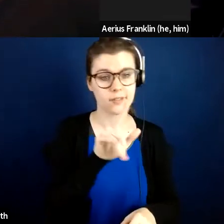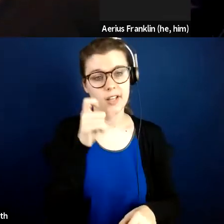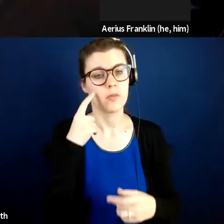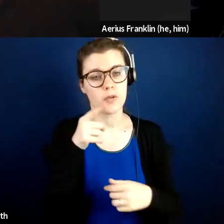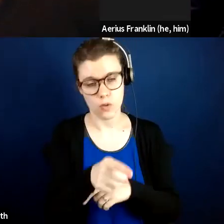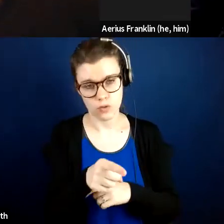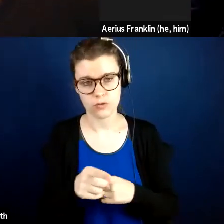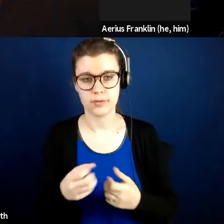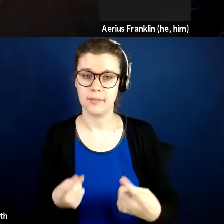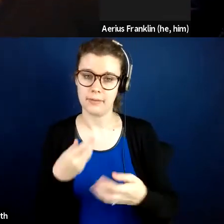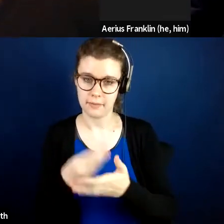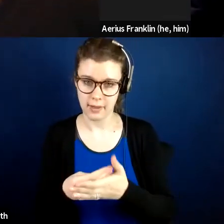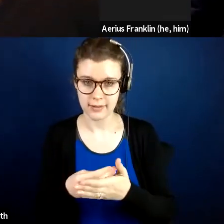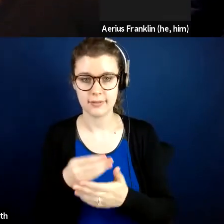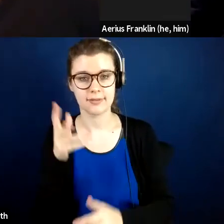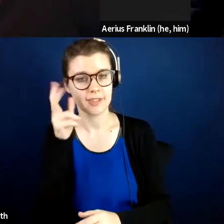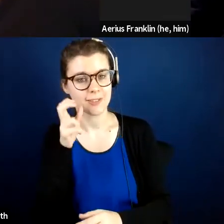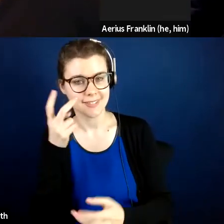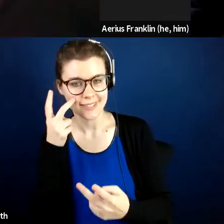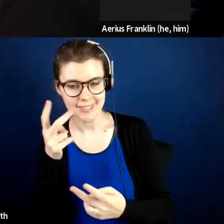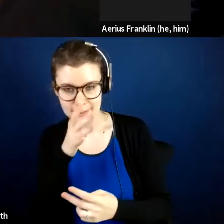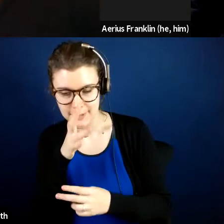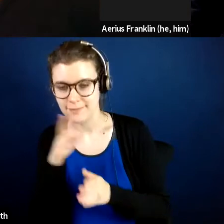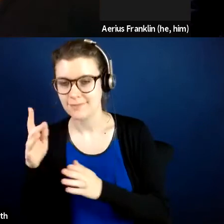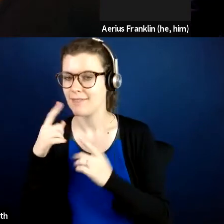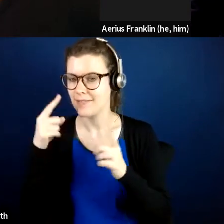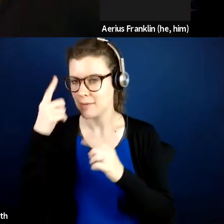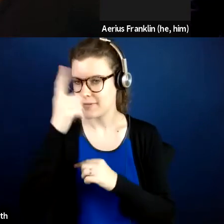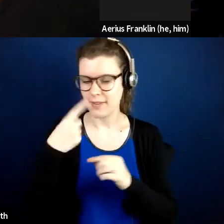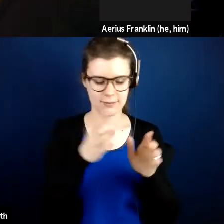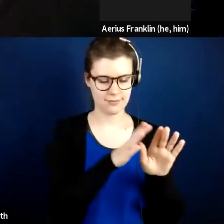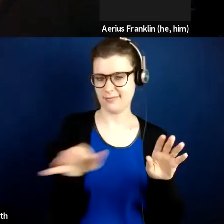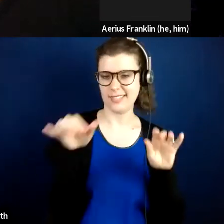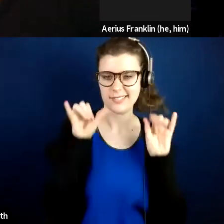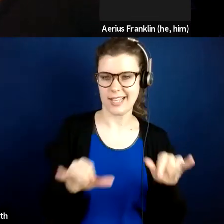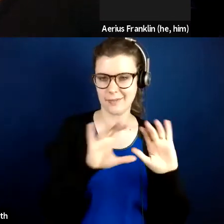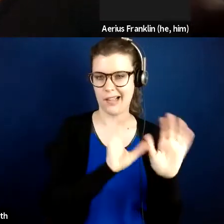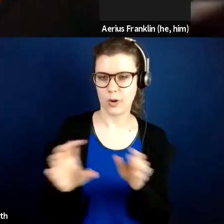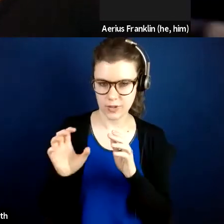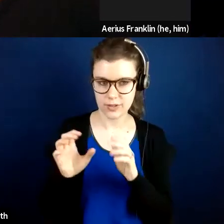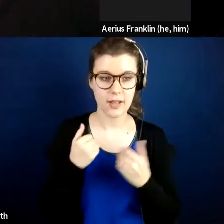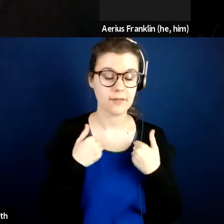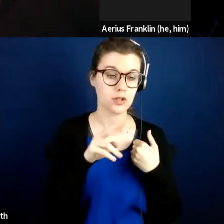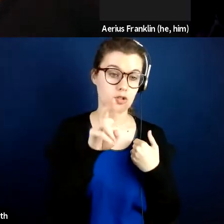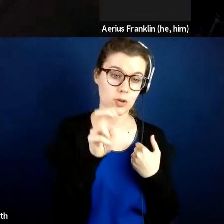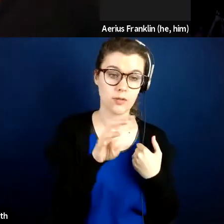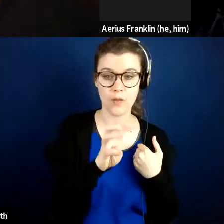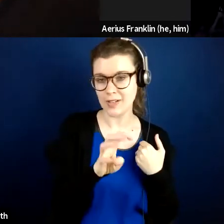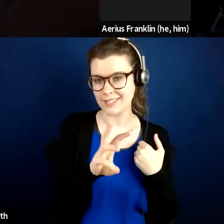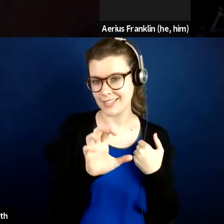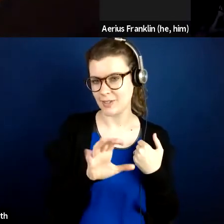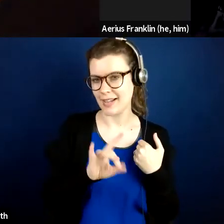or famous faces. We have 200, 400, 600, and $800.